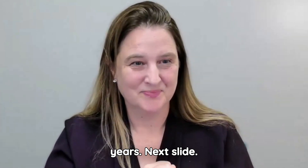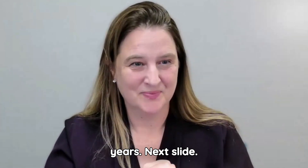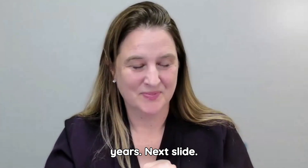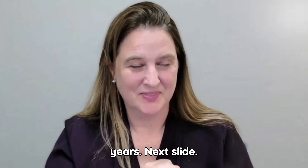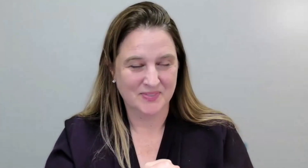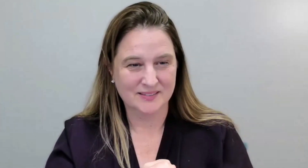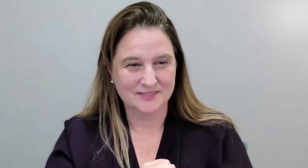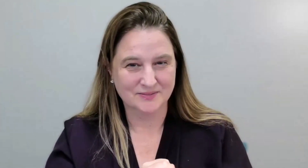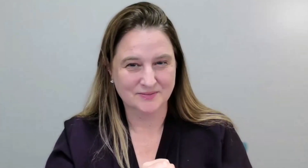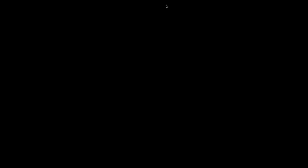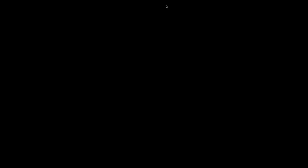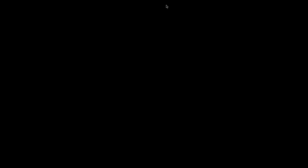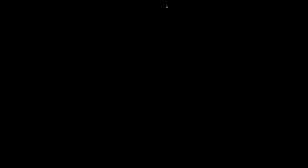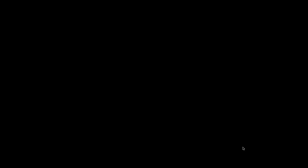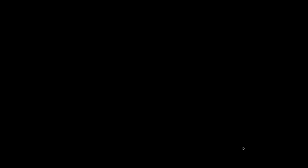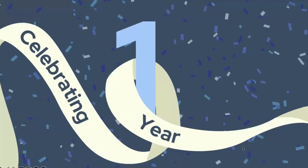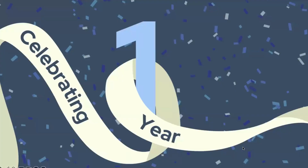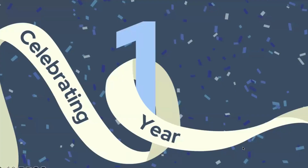Next slide.